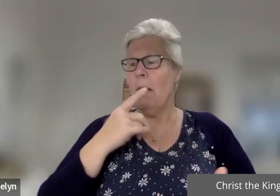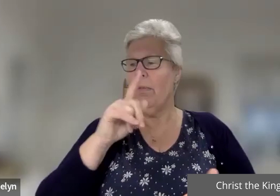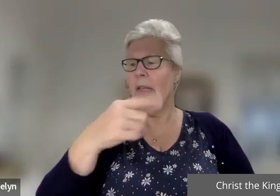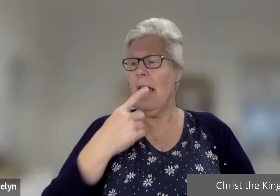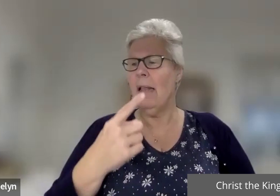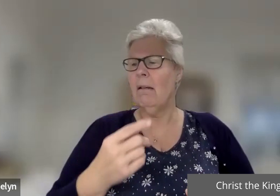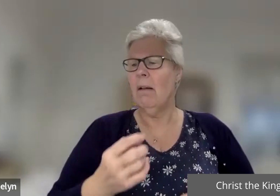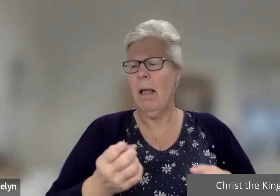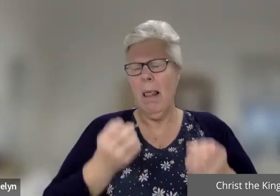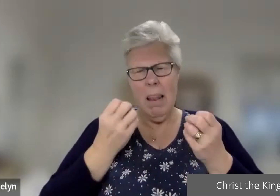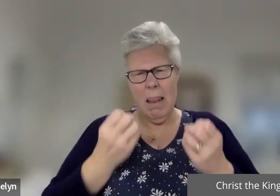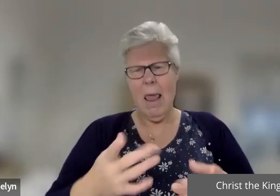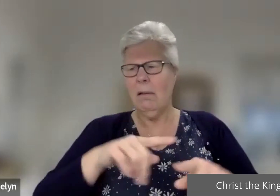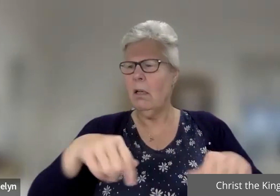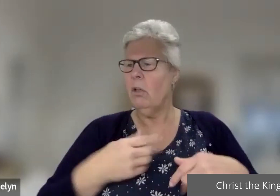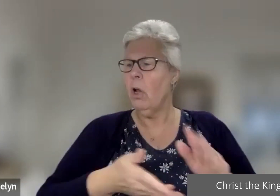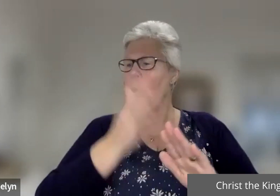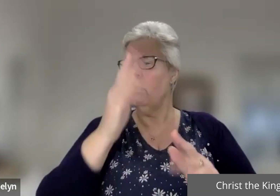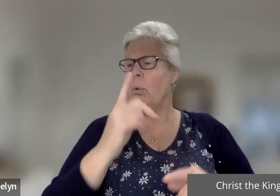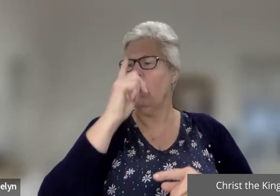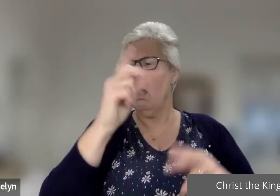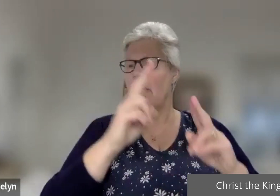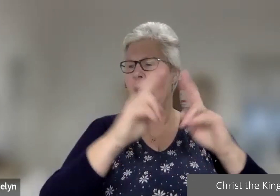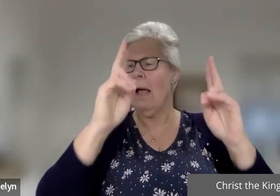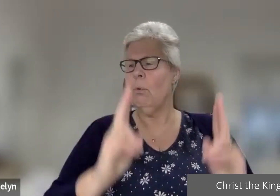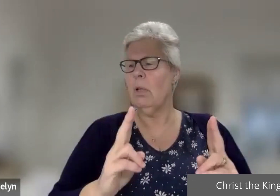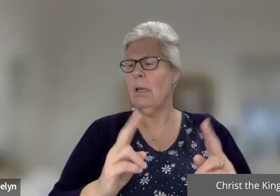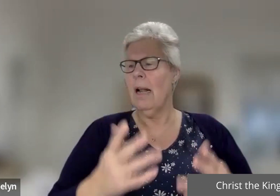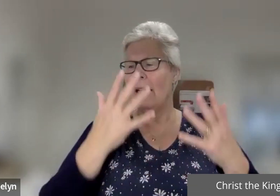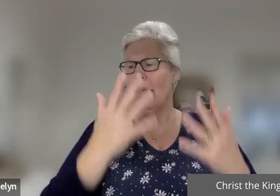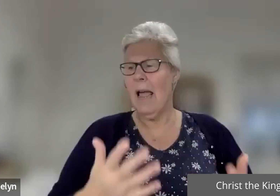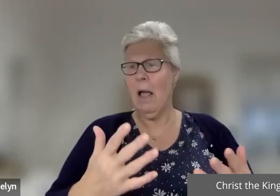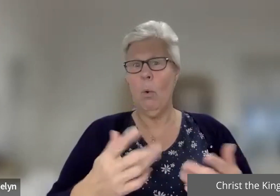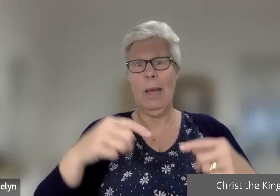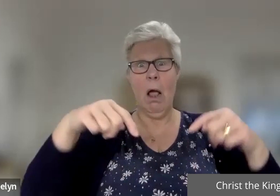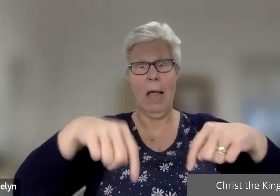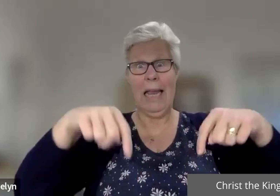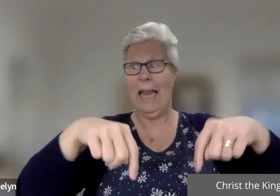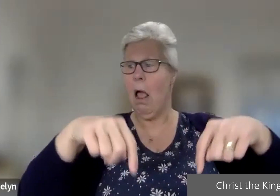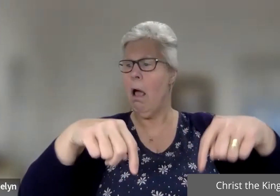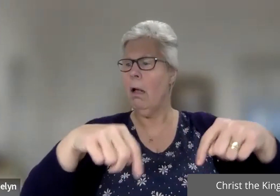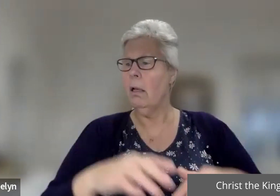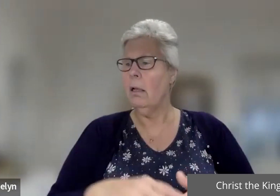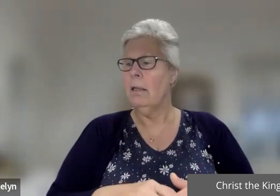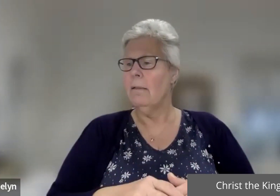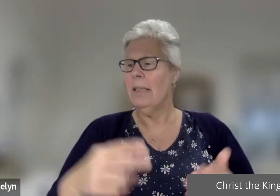Rejoice when they said, let us go to God's house. Now we are